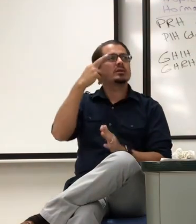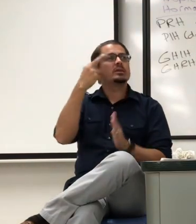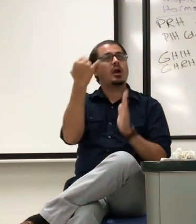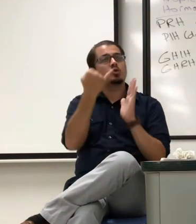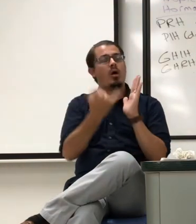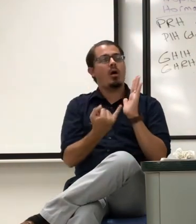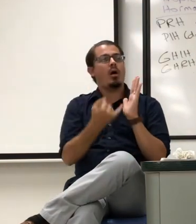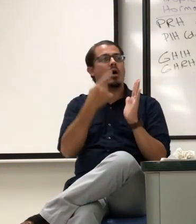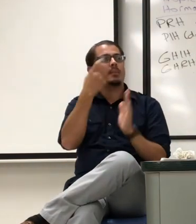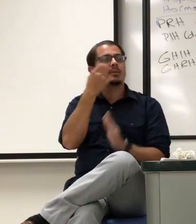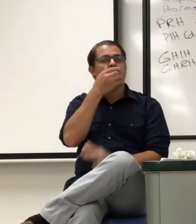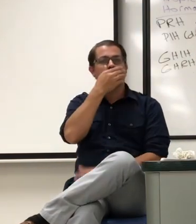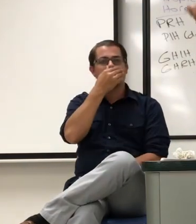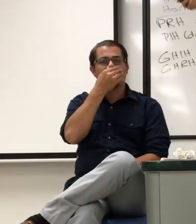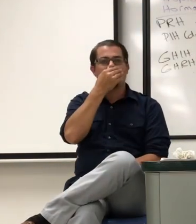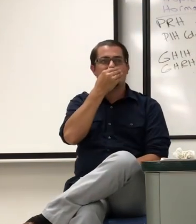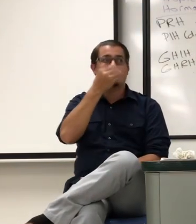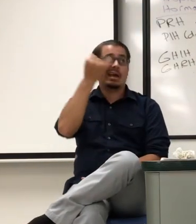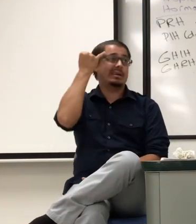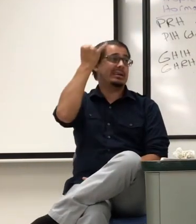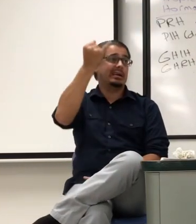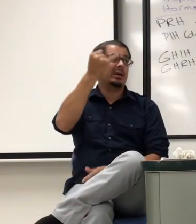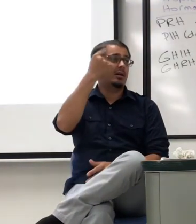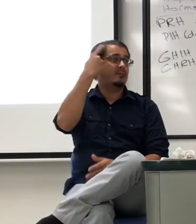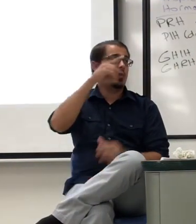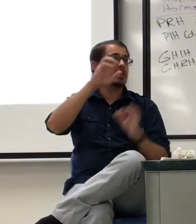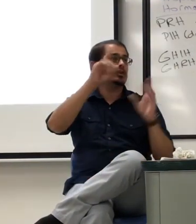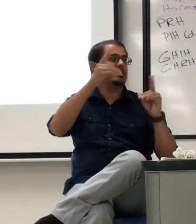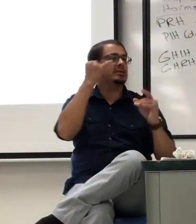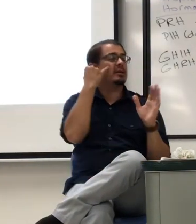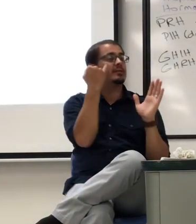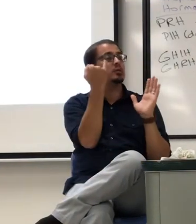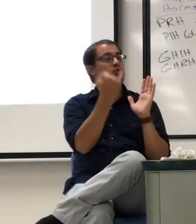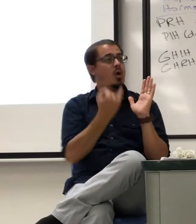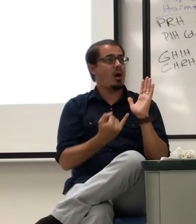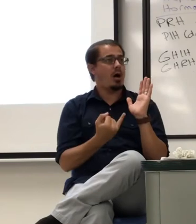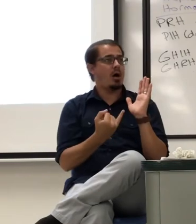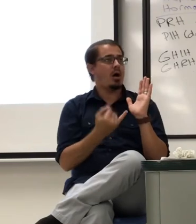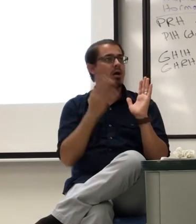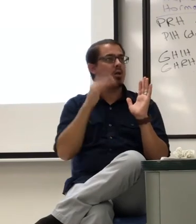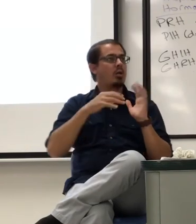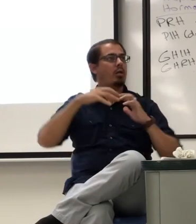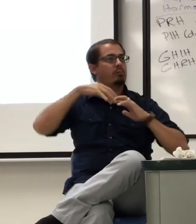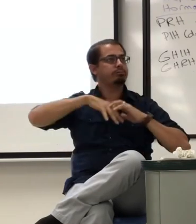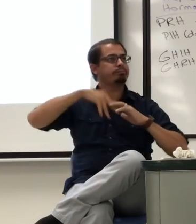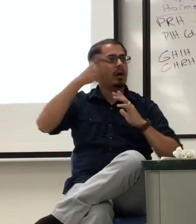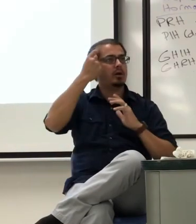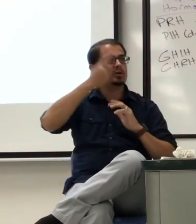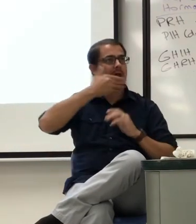out is there's this thought in education that when you draw it out, you understand it better.